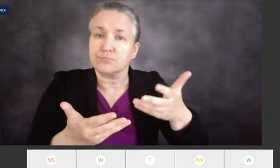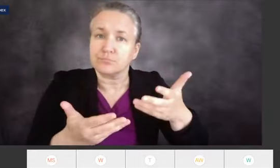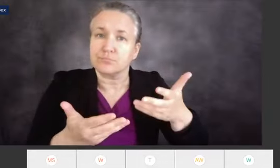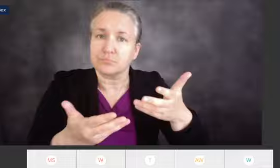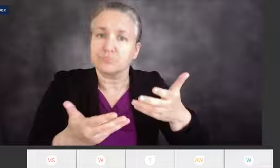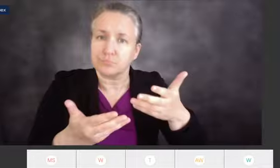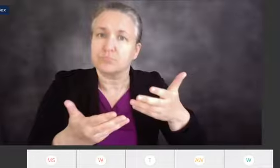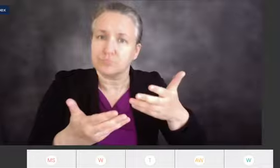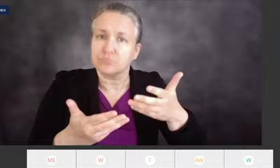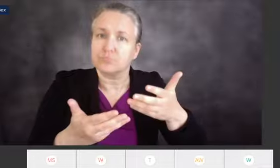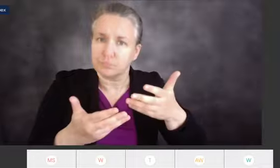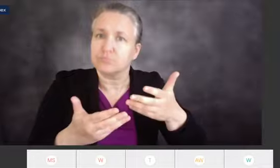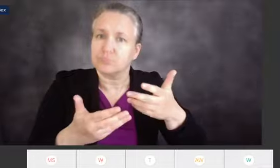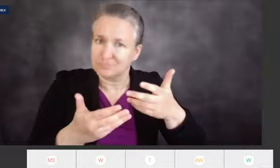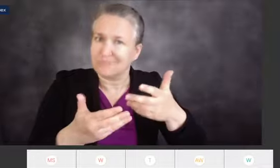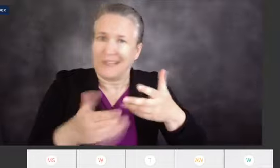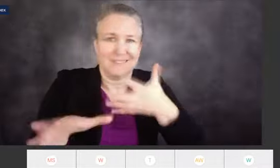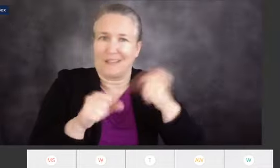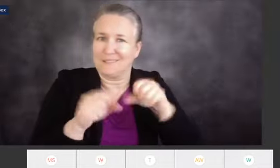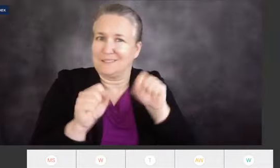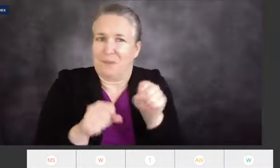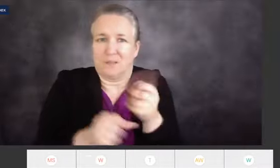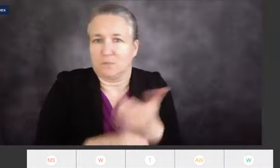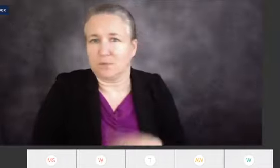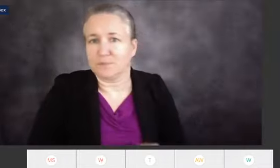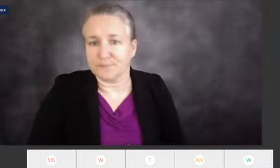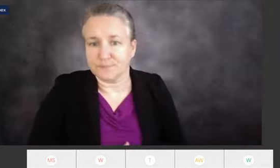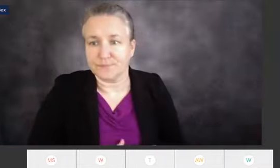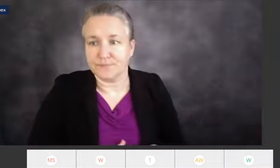process those ballots as quickly as we can.